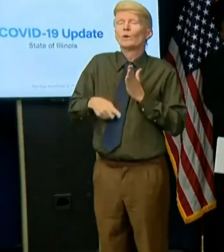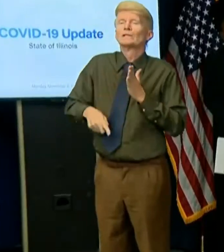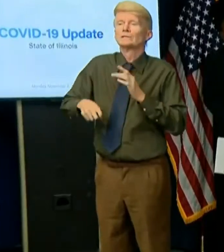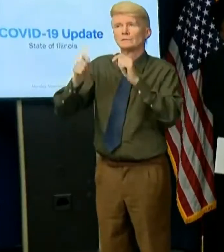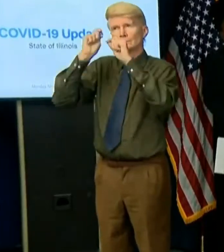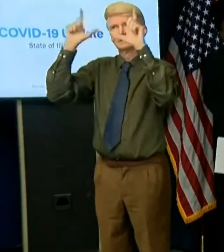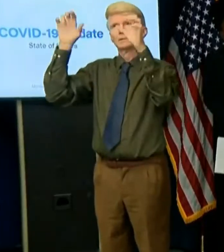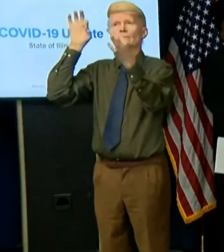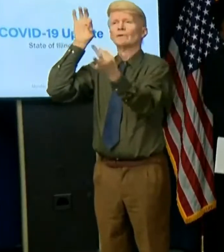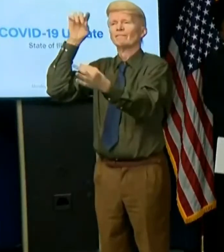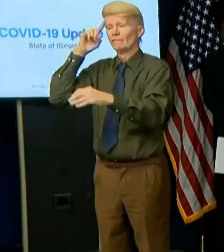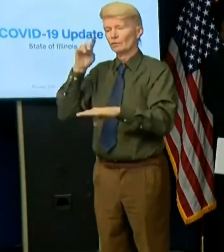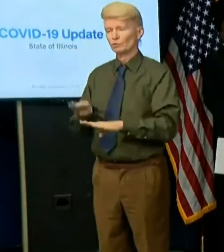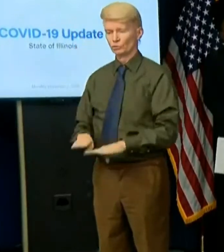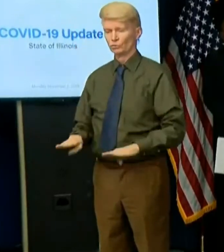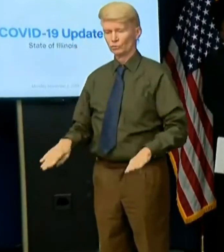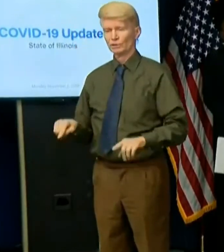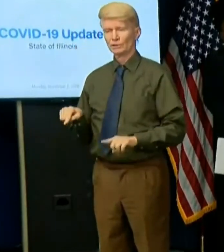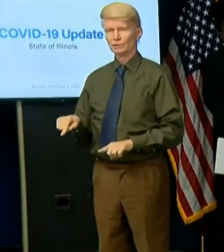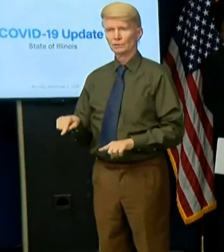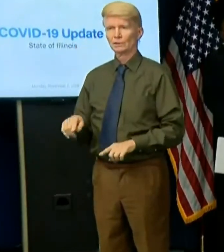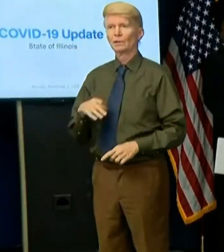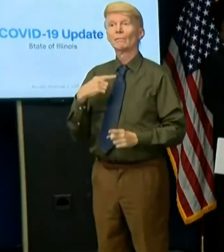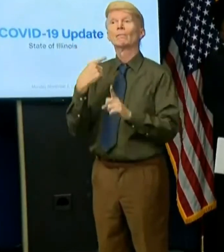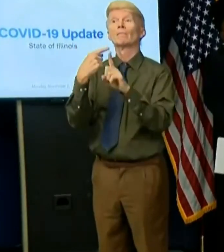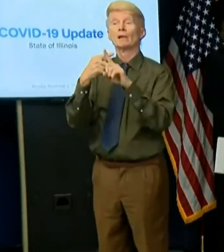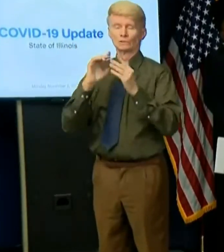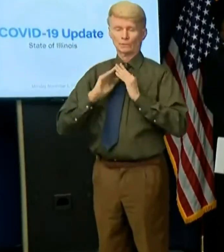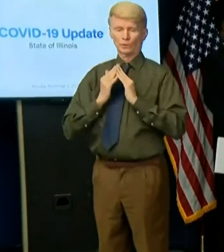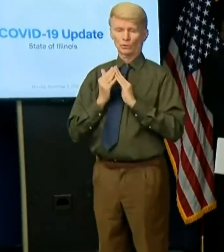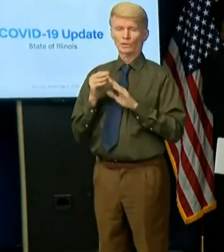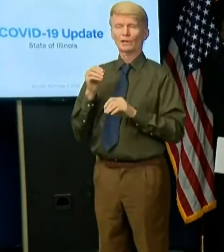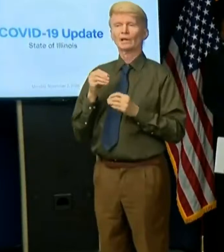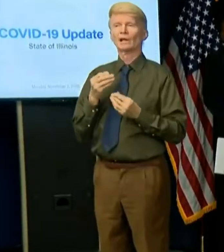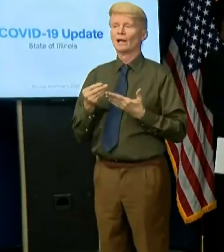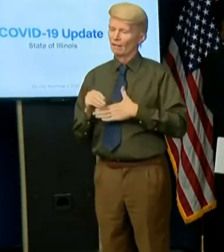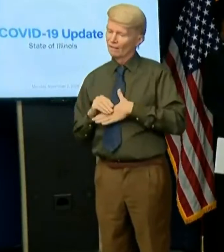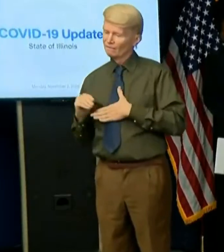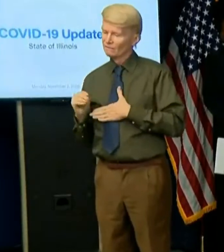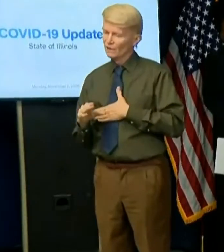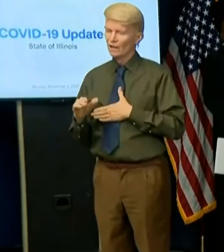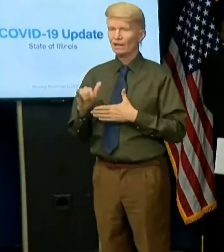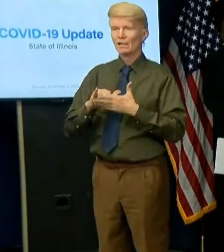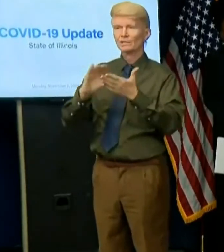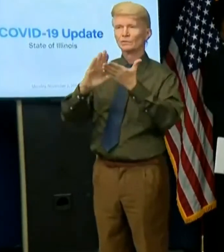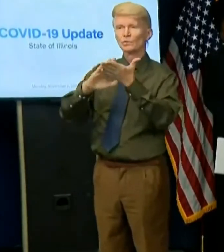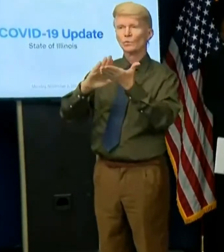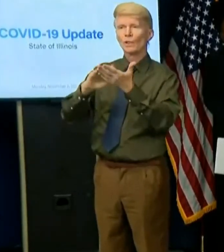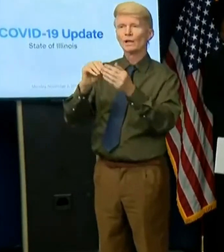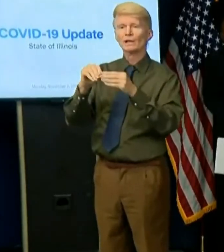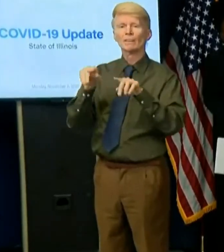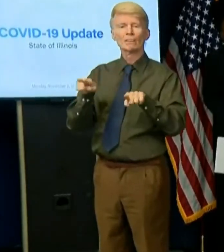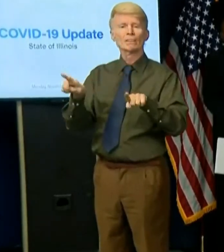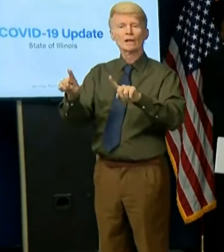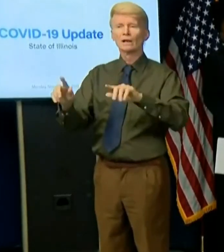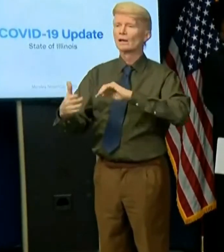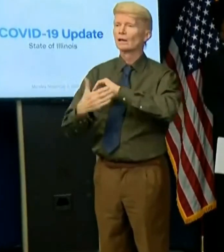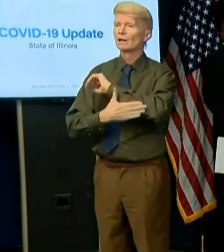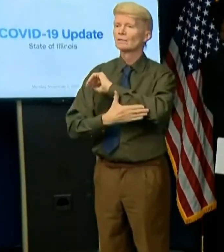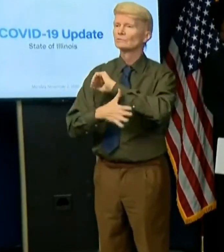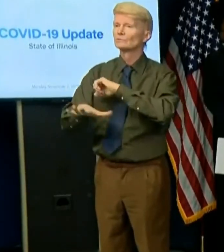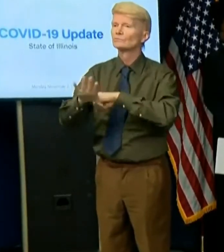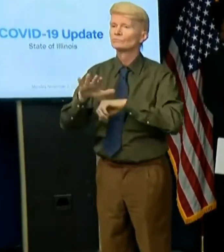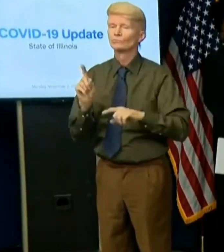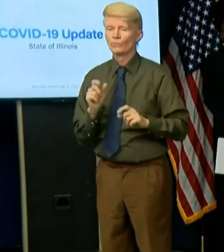those children in particular, but also the broader community, the effect of that school on a broader community. But the shapes and sizes of